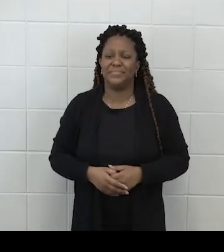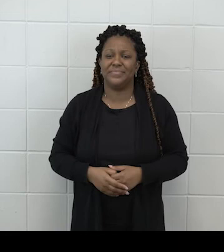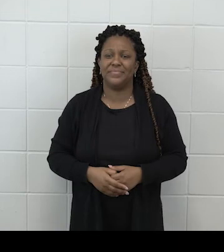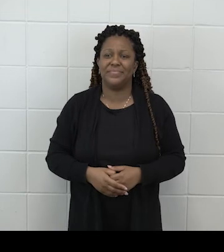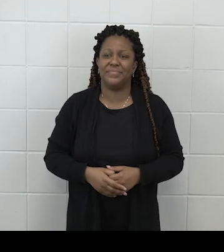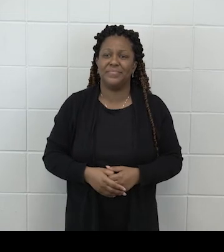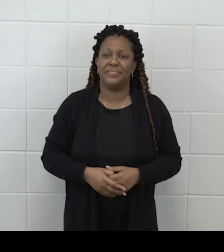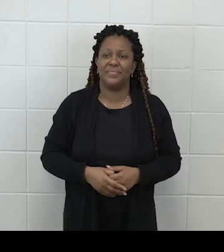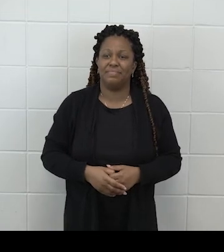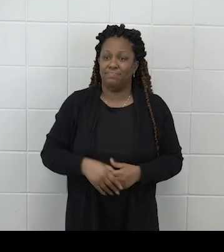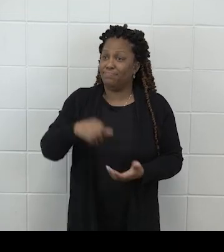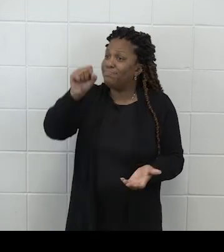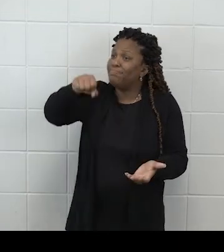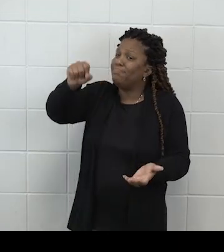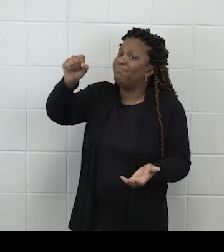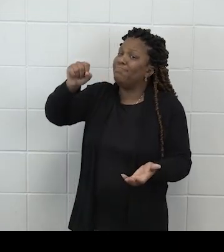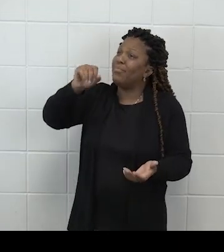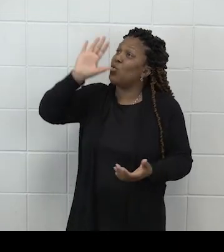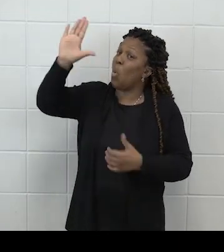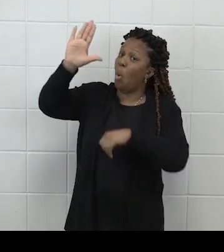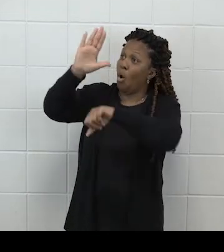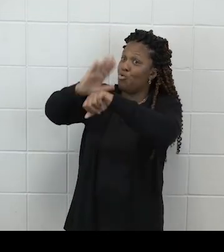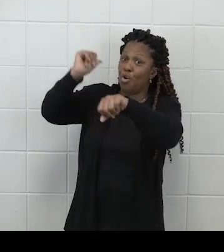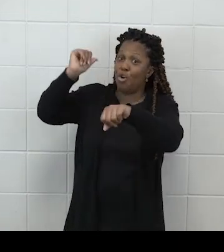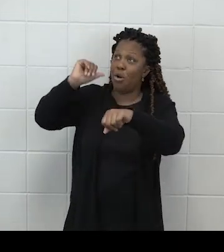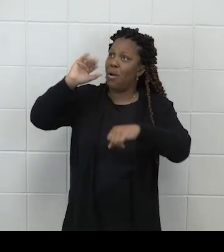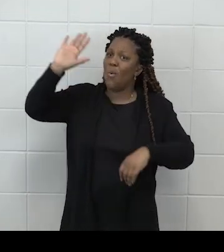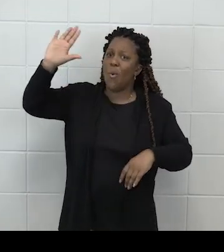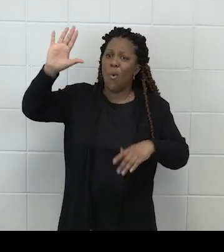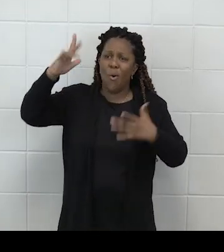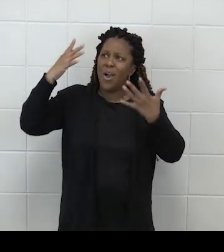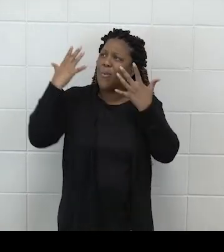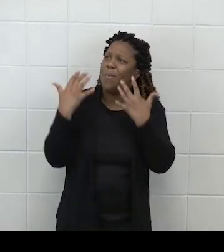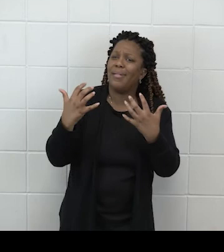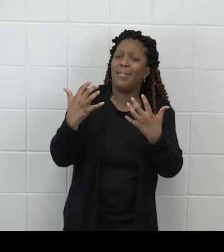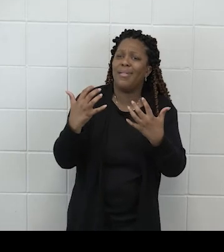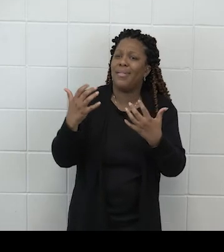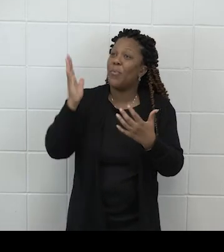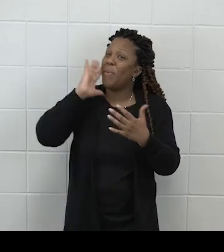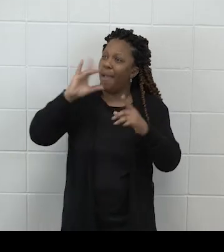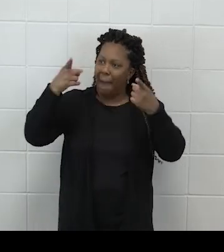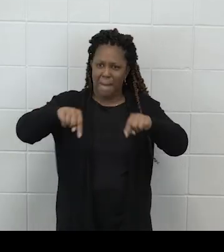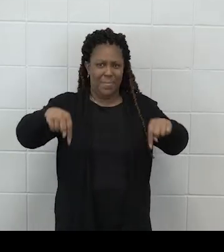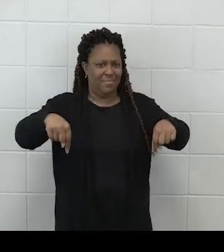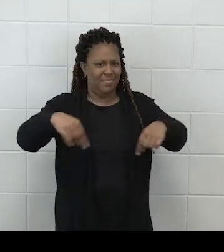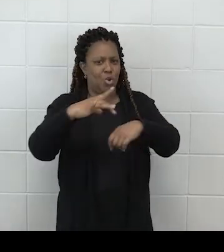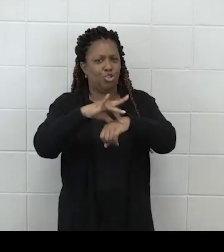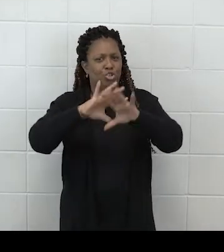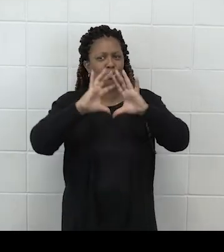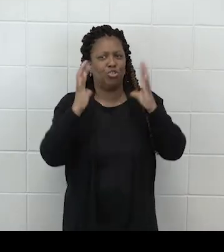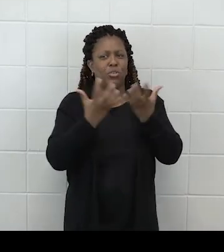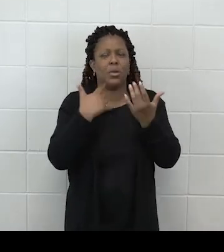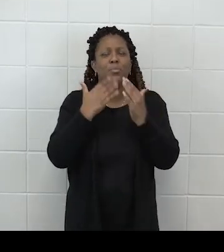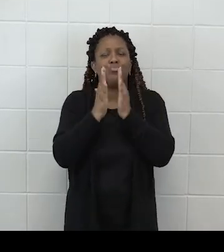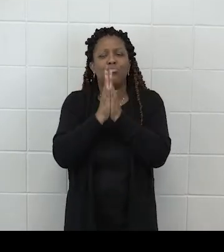And your call for us and all your creation is realized on earth as it is in this event.